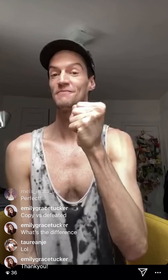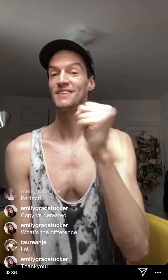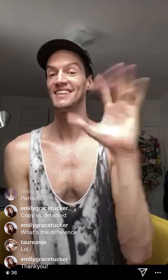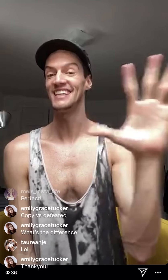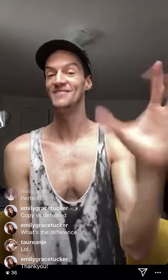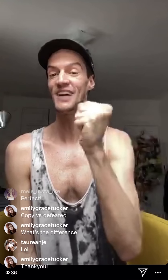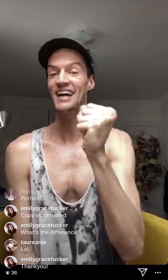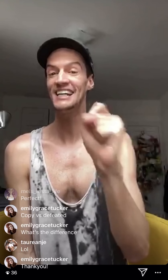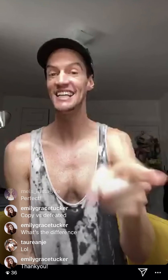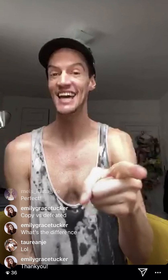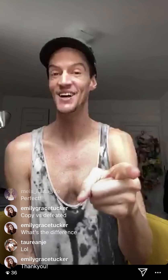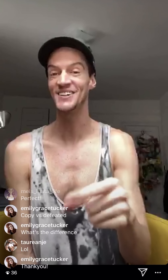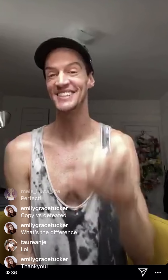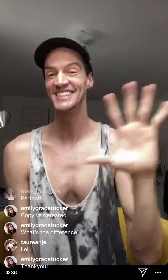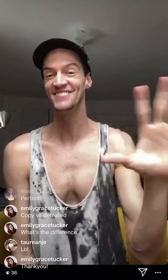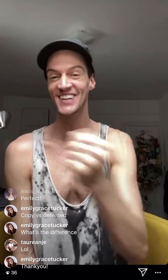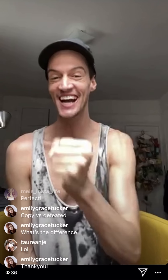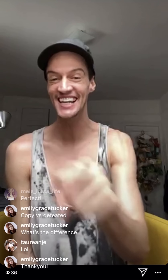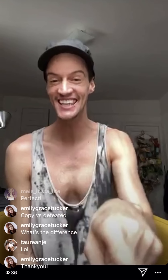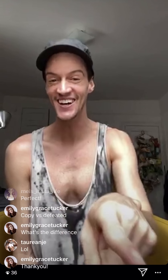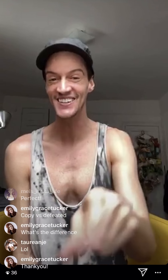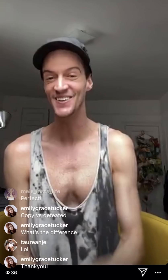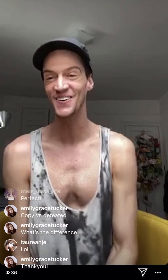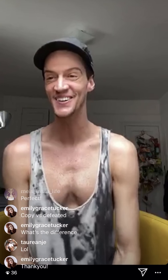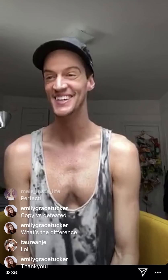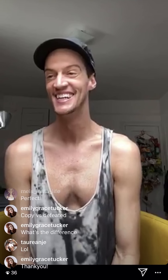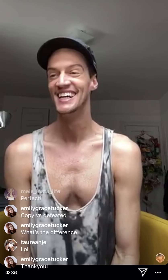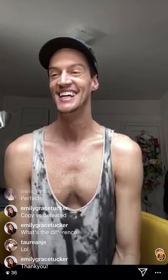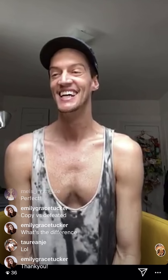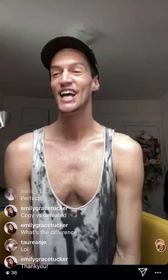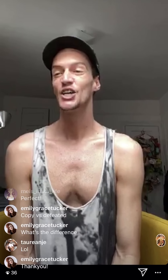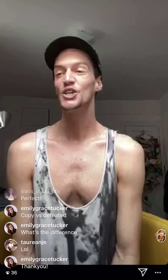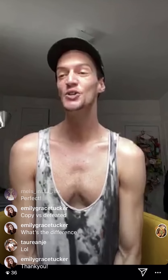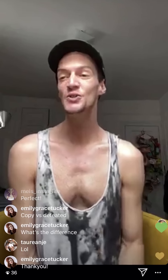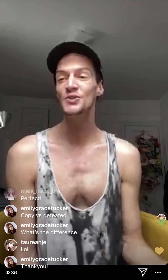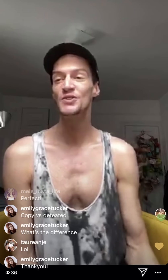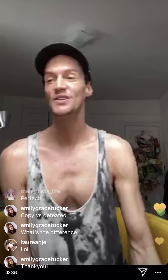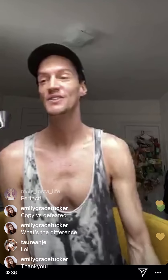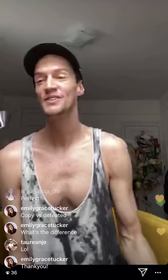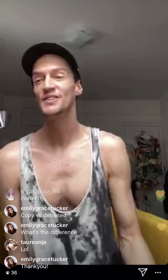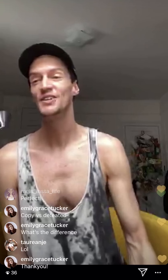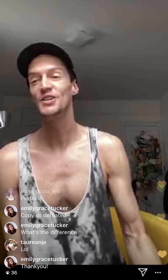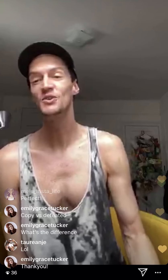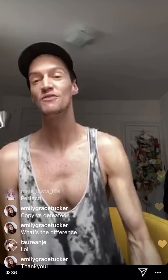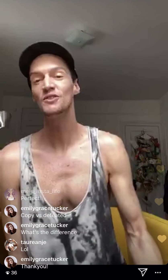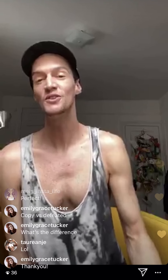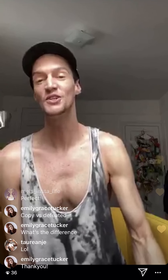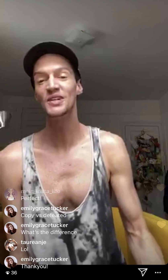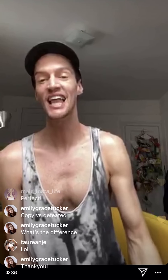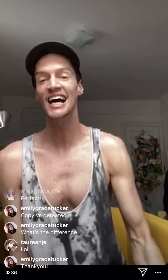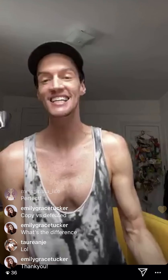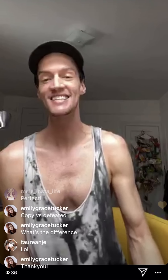If you got it, hit that heart. If you got it, hit the heart in the corner. Use, useful, utilize.